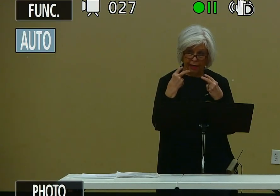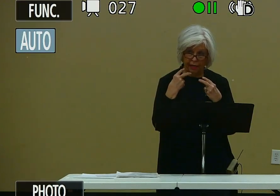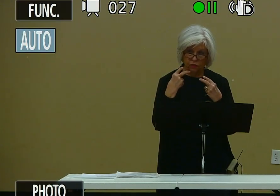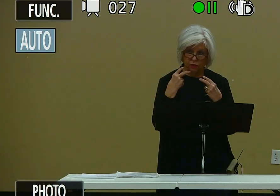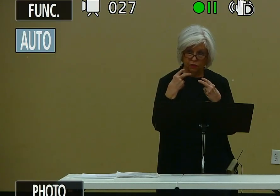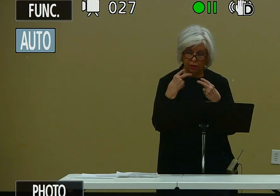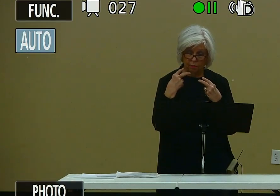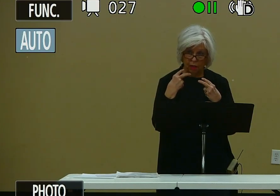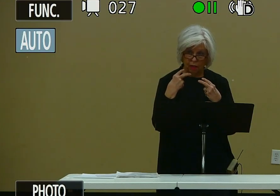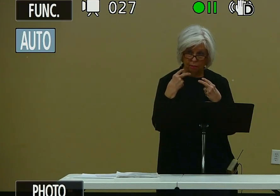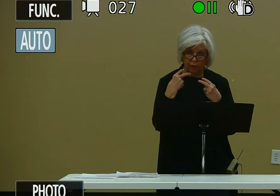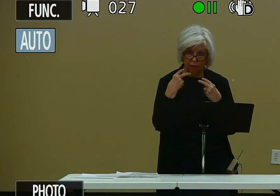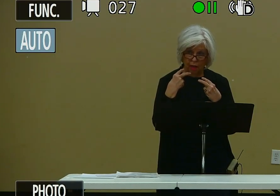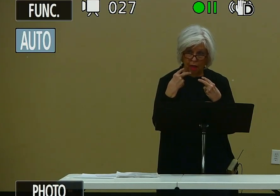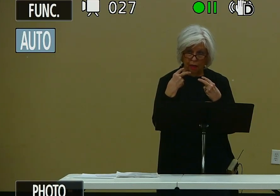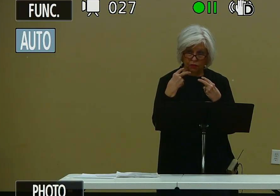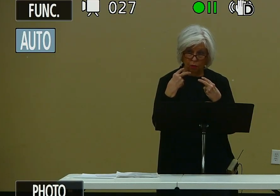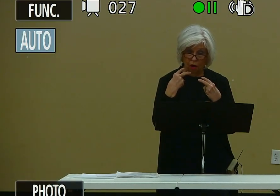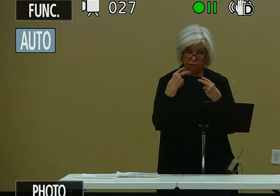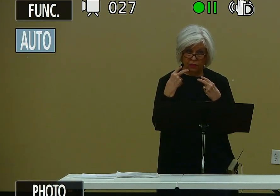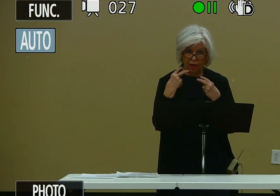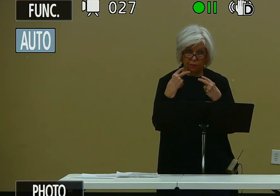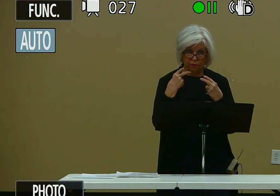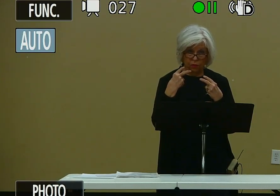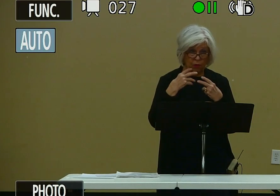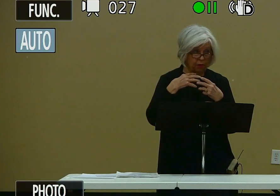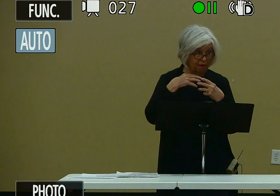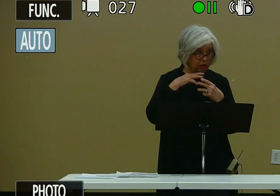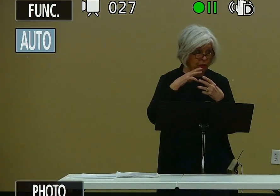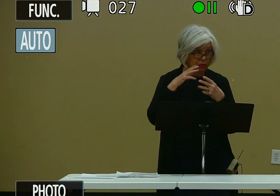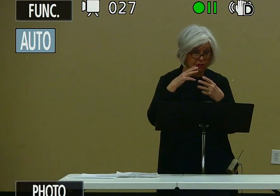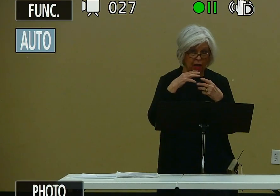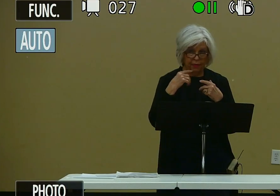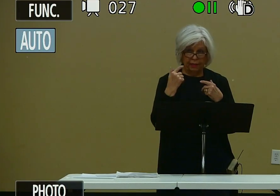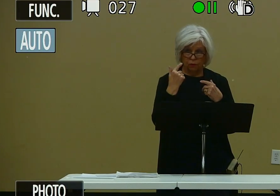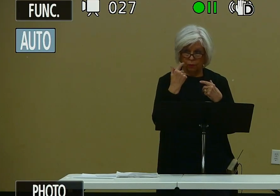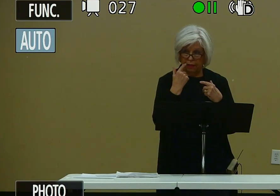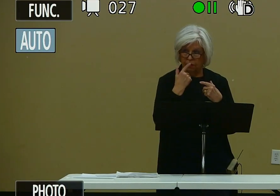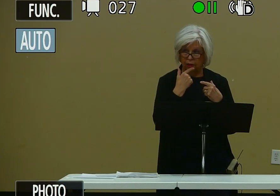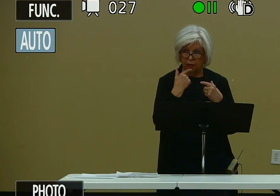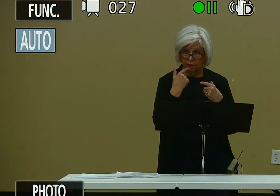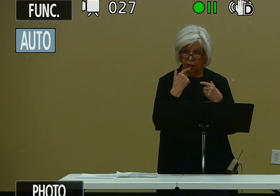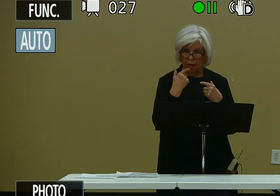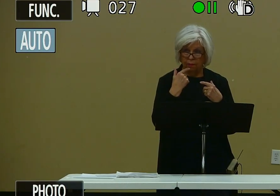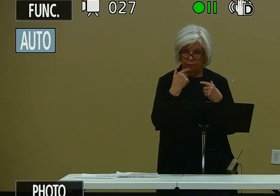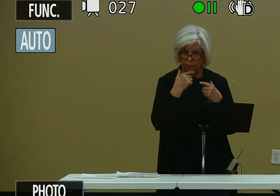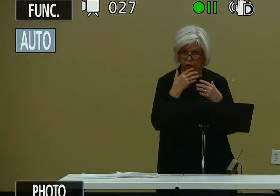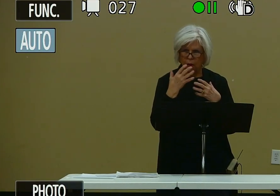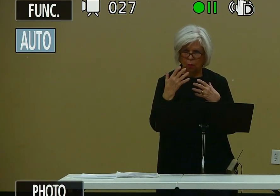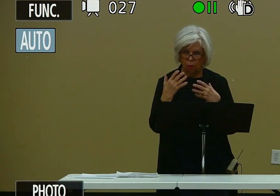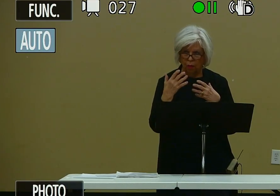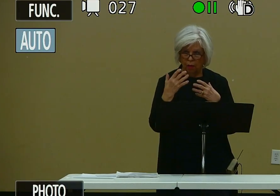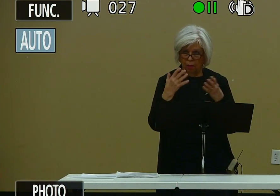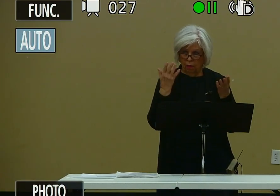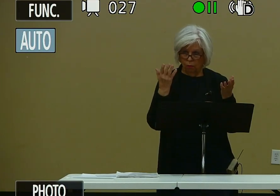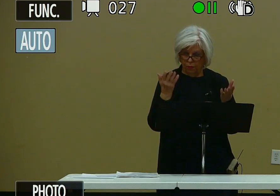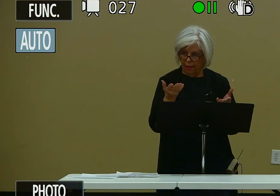hands at the same time. And so oftentimes if you don't have a clear sign, they can read the lips and know what that